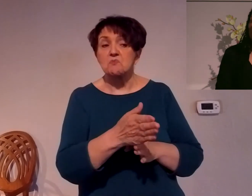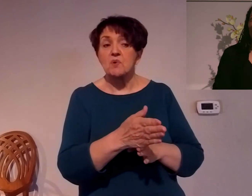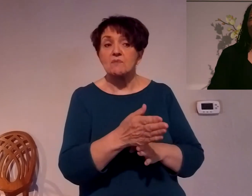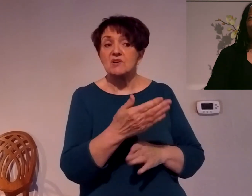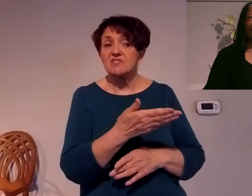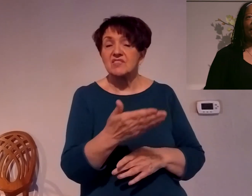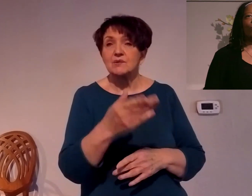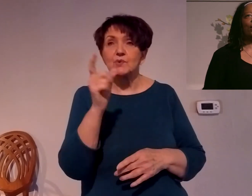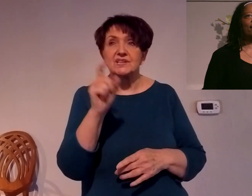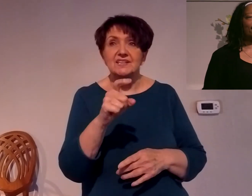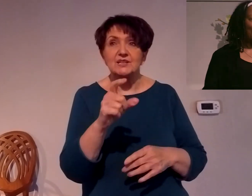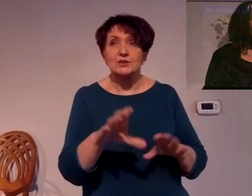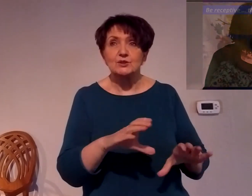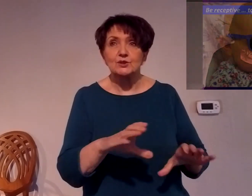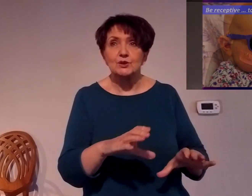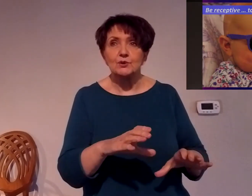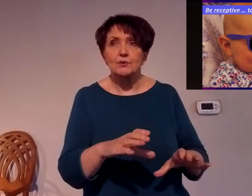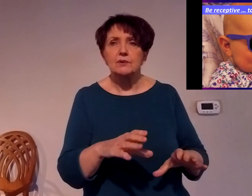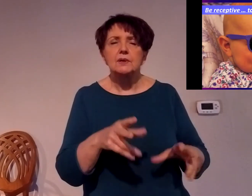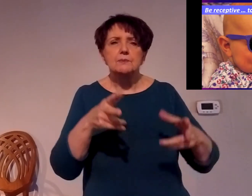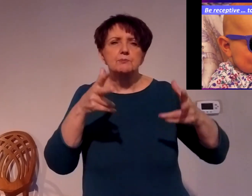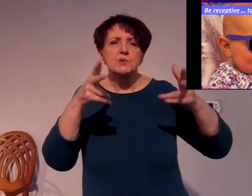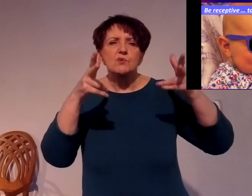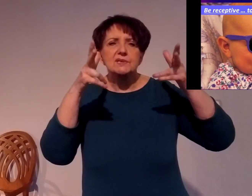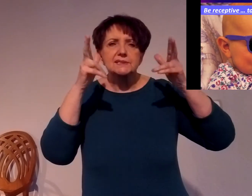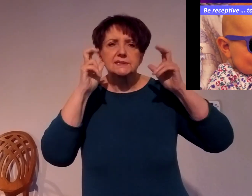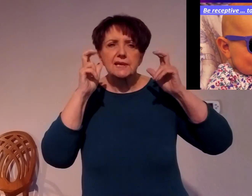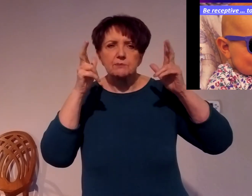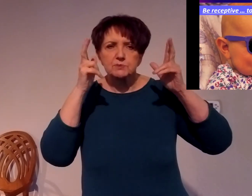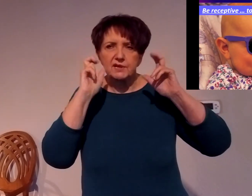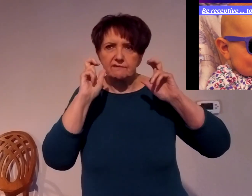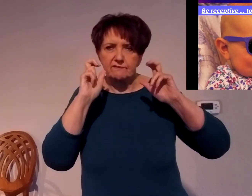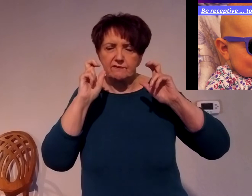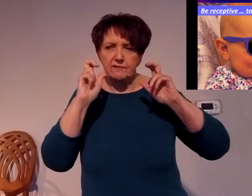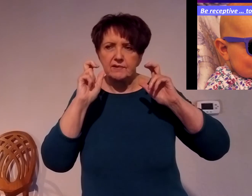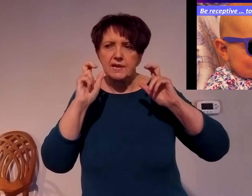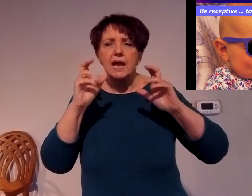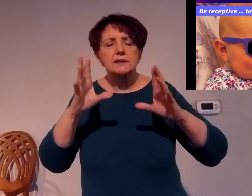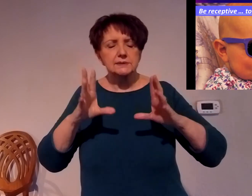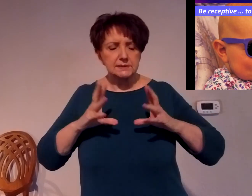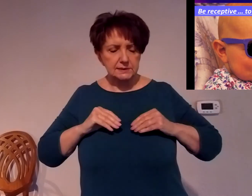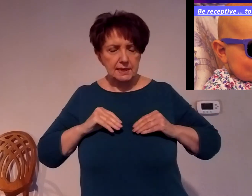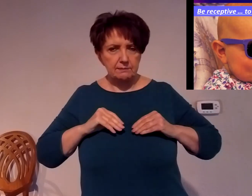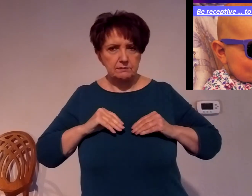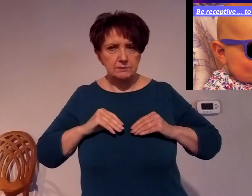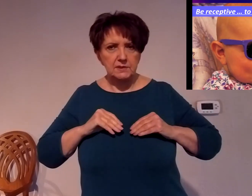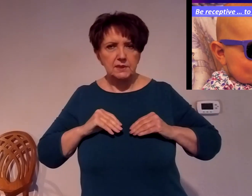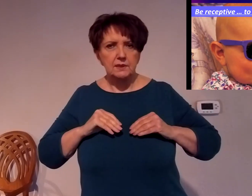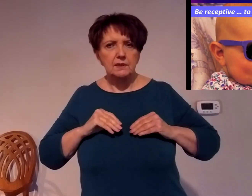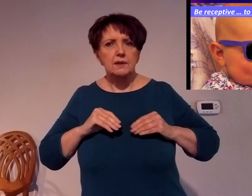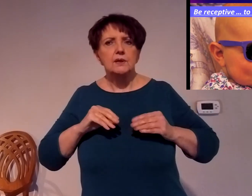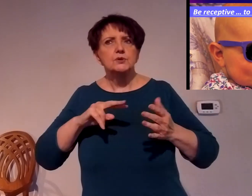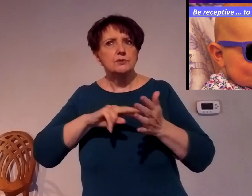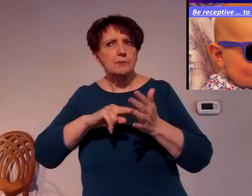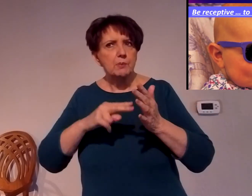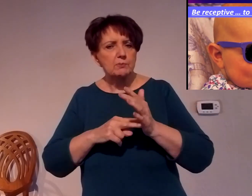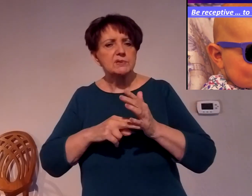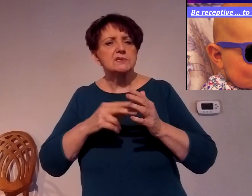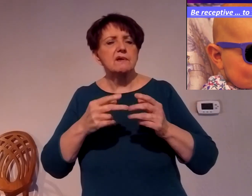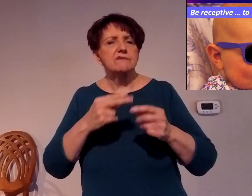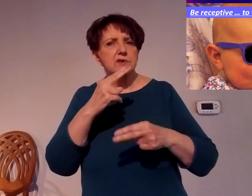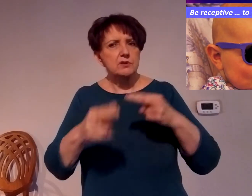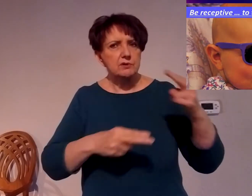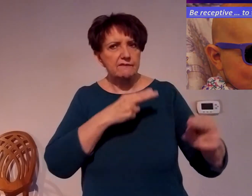to simply be receptive to the purpose of the universe. All right,